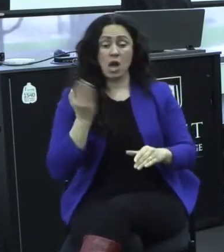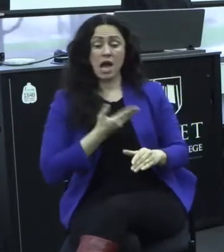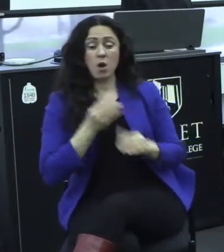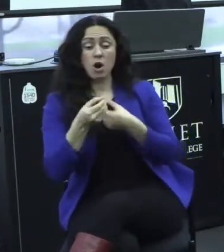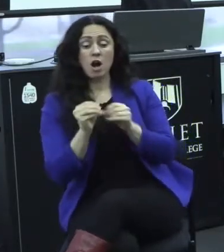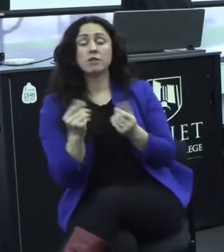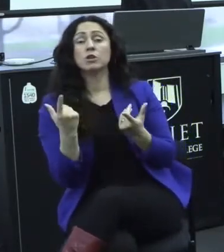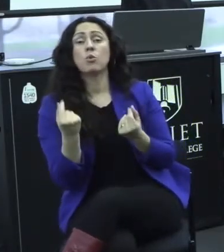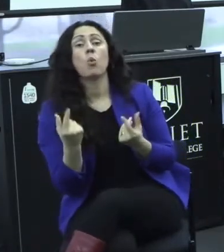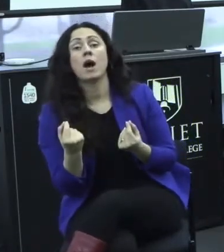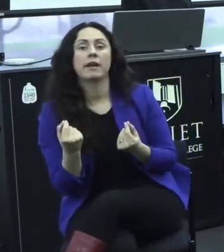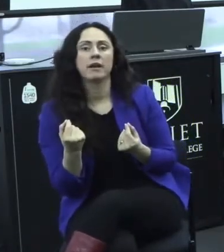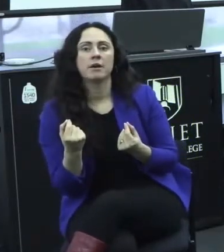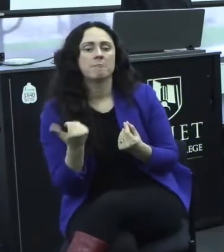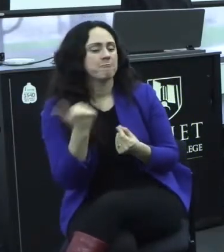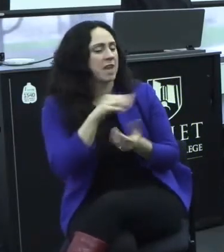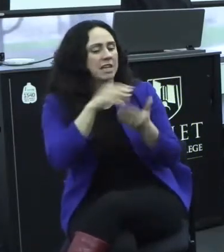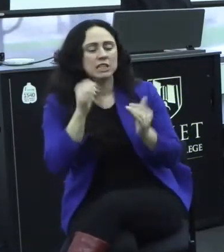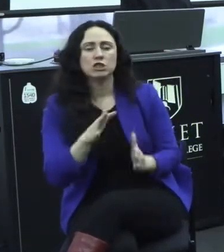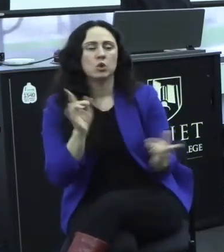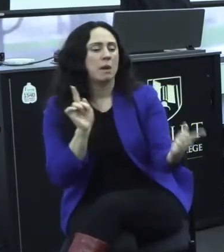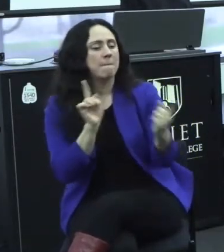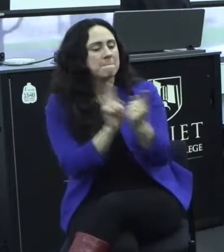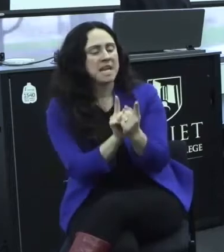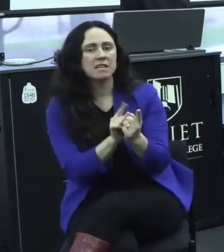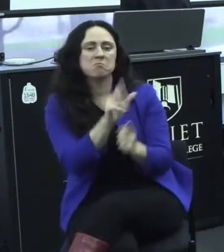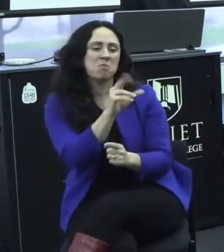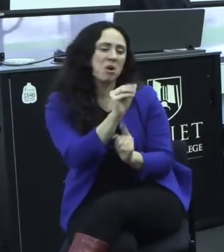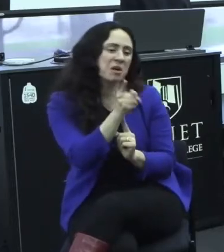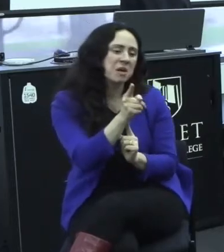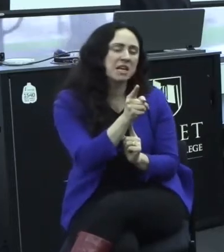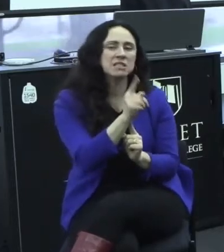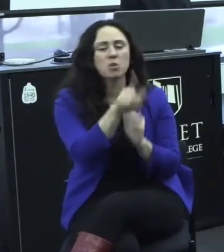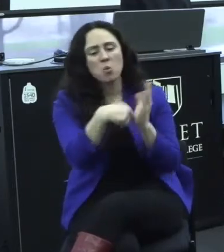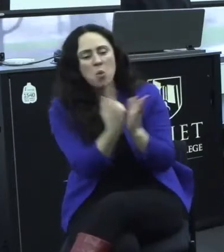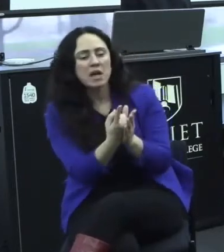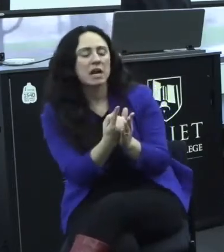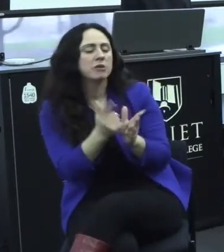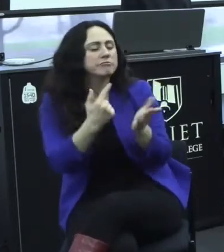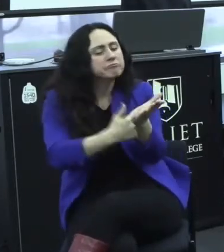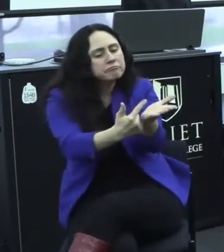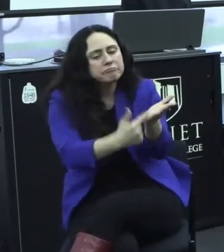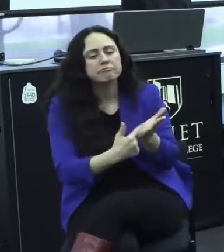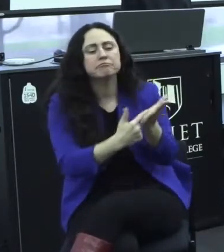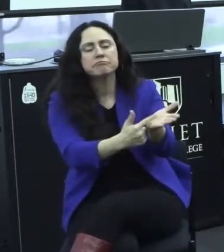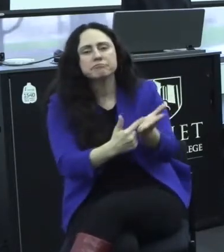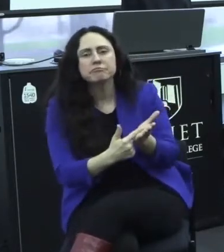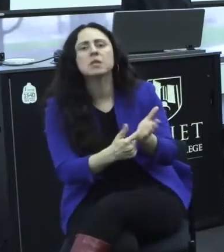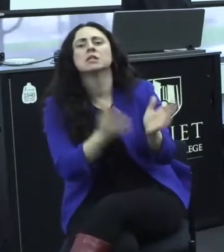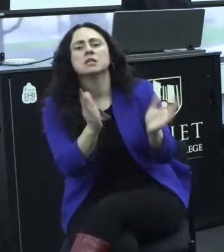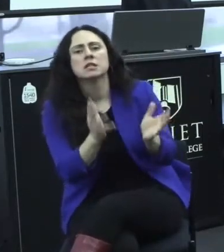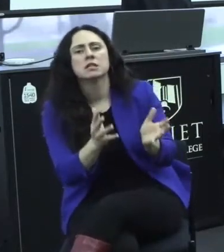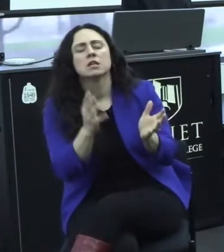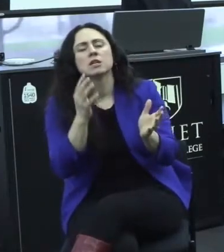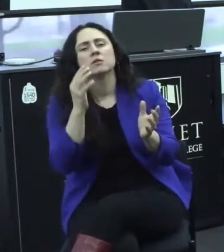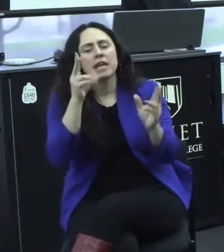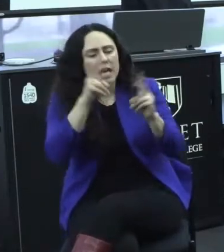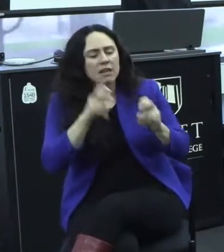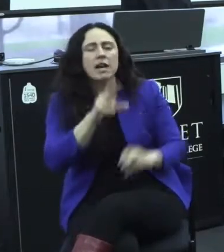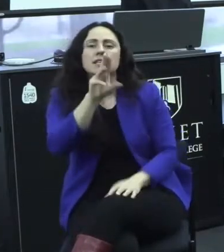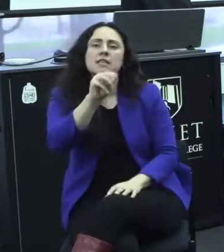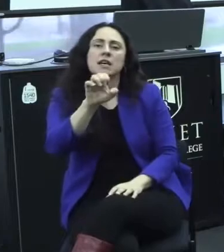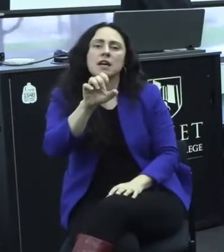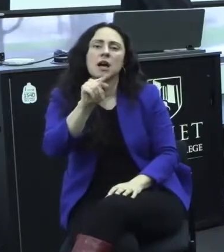does is we'll meet with any student once a week for anywhere from 30 minutes to an hour to really look at what I call the metacognition. We look at